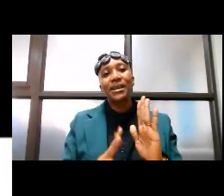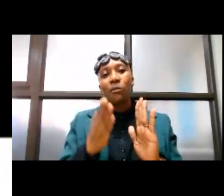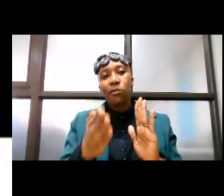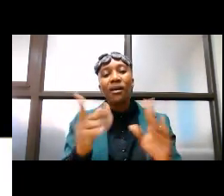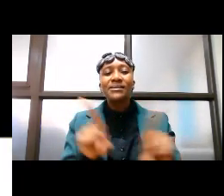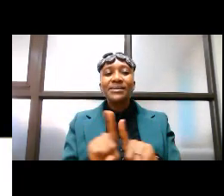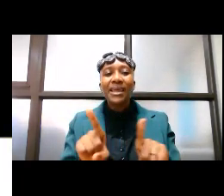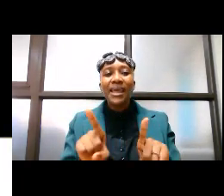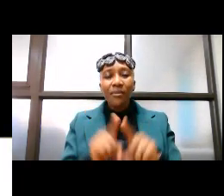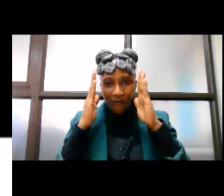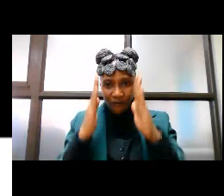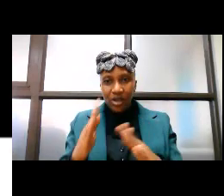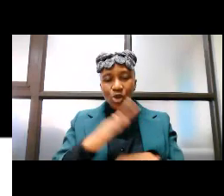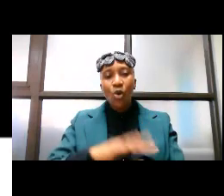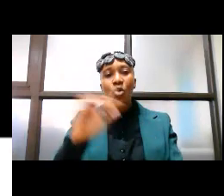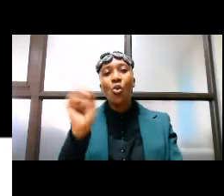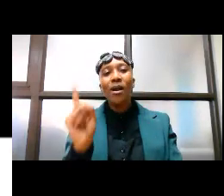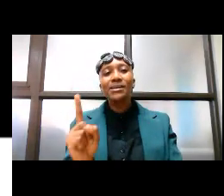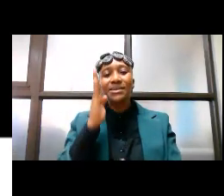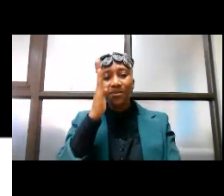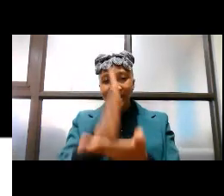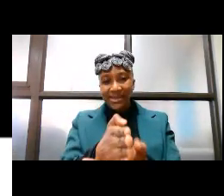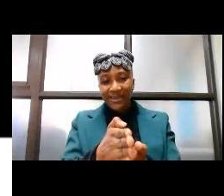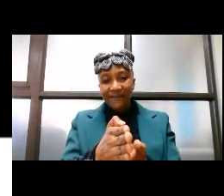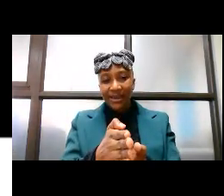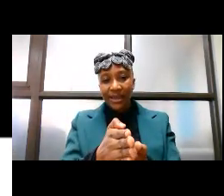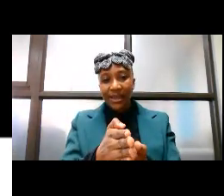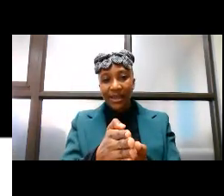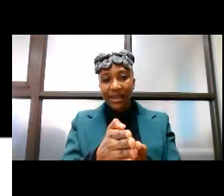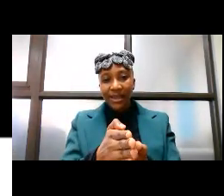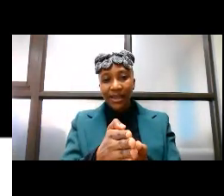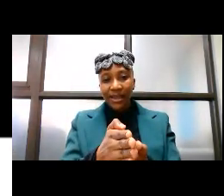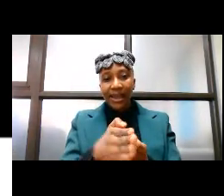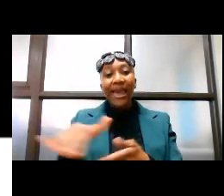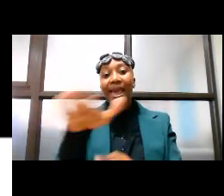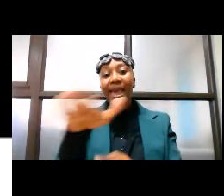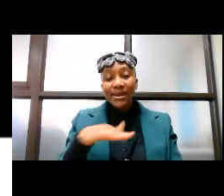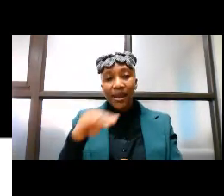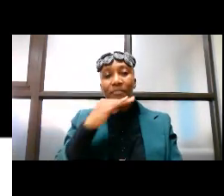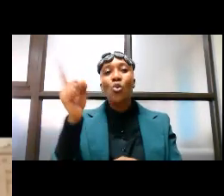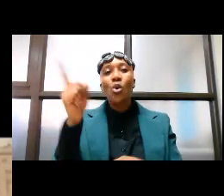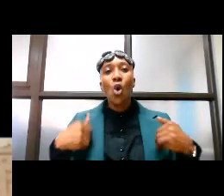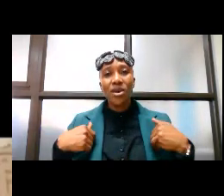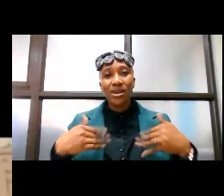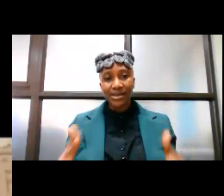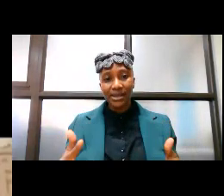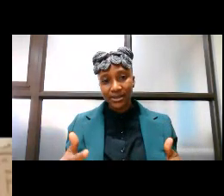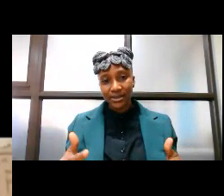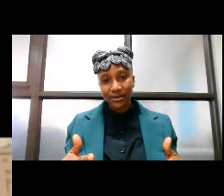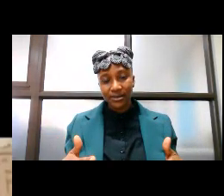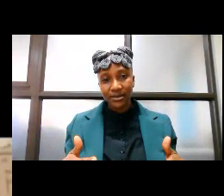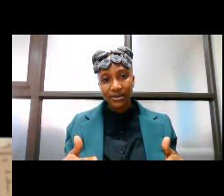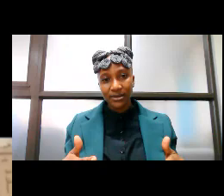focusing on one specific area, which is orientation and mobility. So